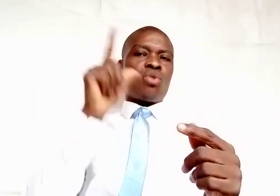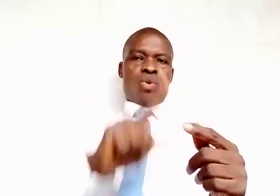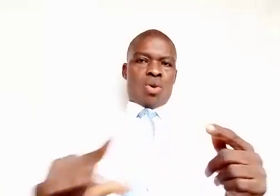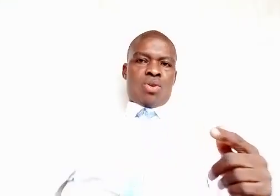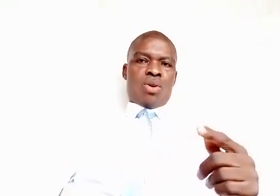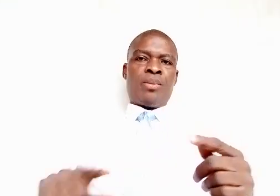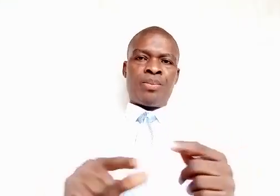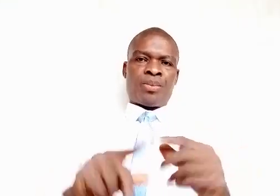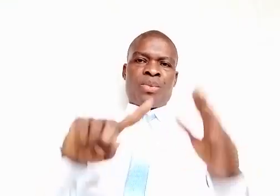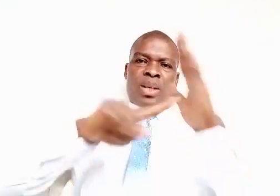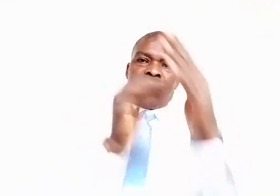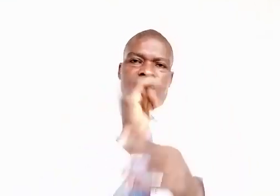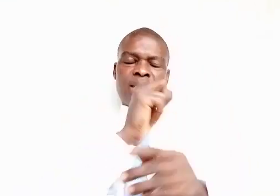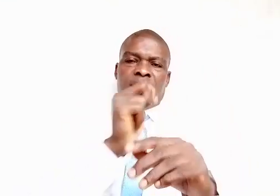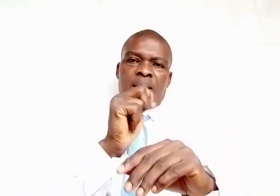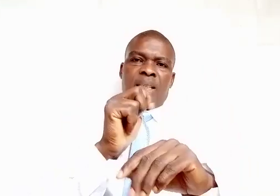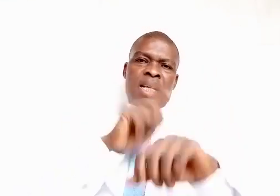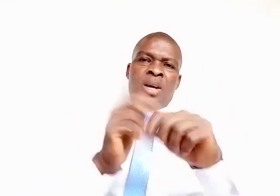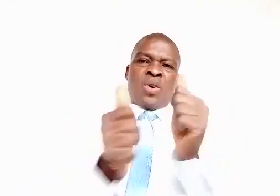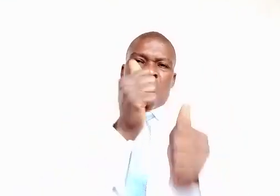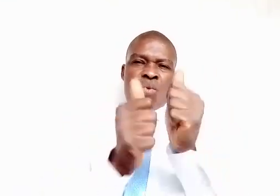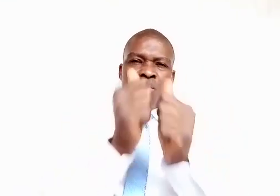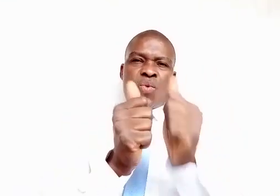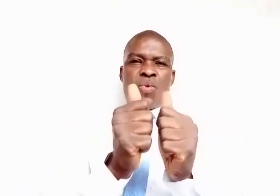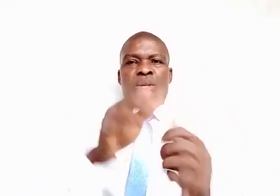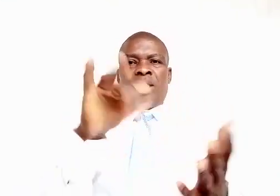This is the car which Jack bought for me.